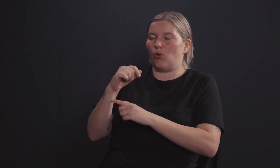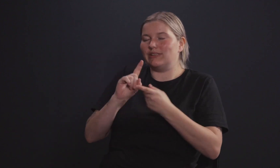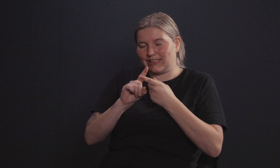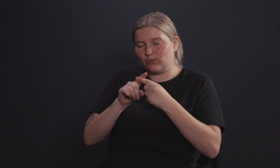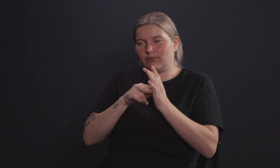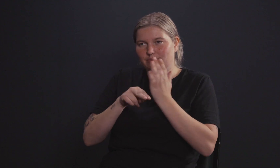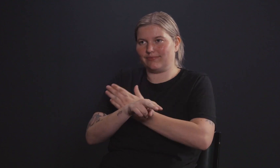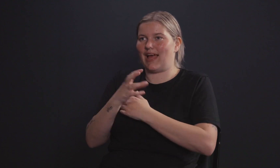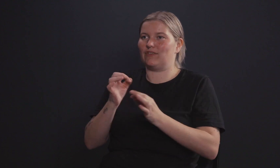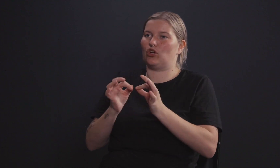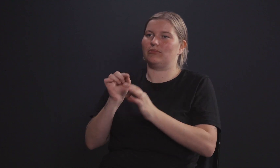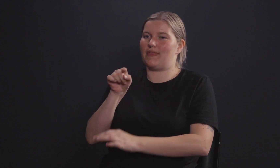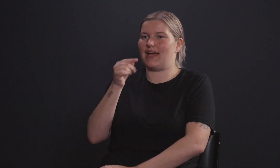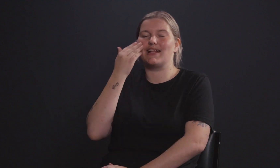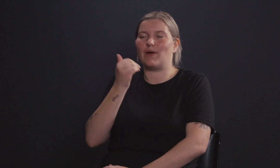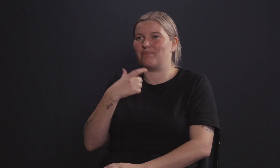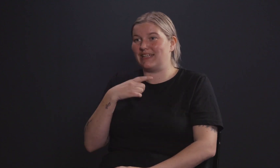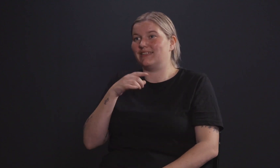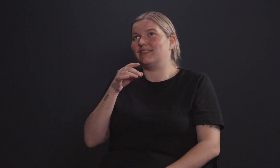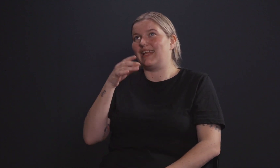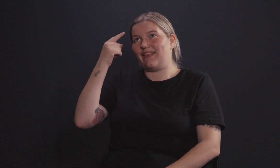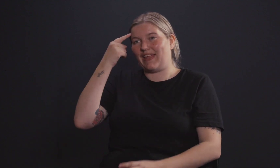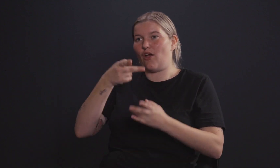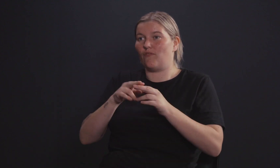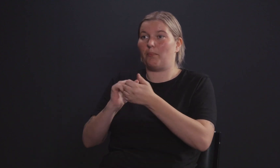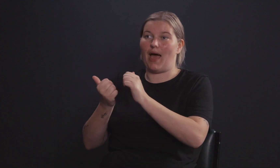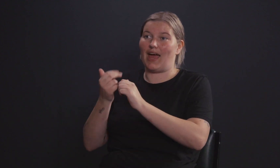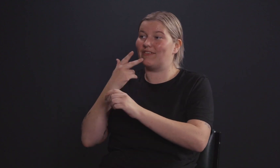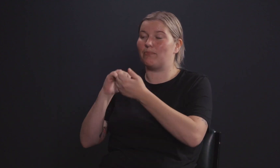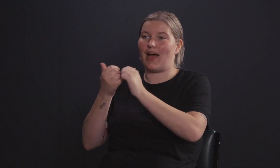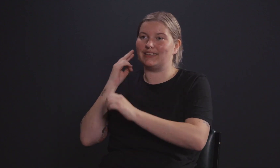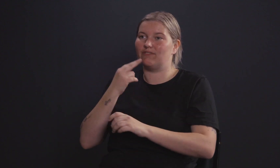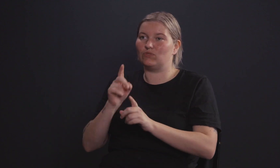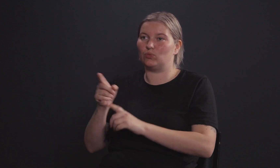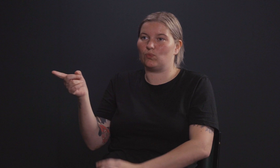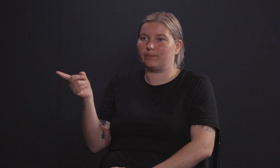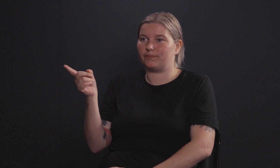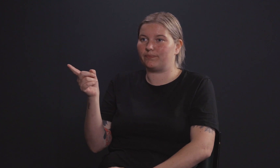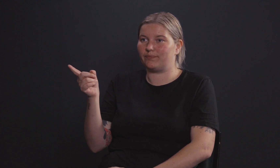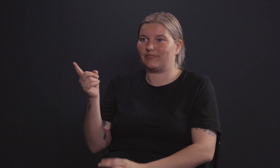one, it's worth having one just in case. And it mightn't just be the mother who needs one. the partner could also need an